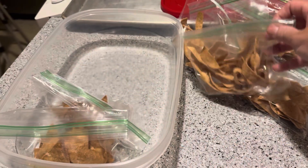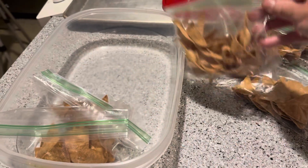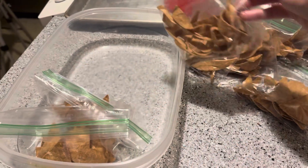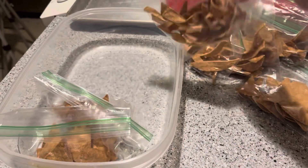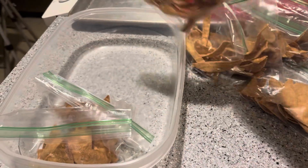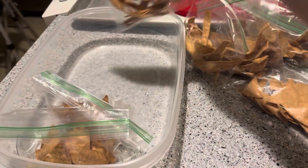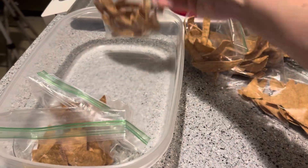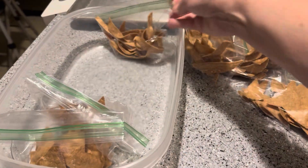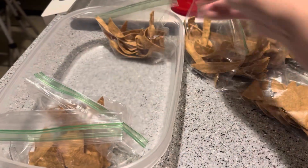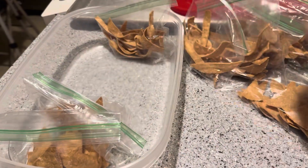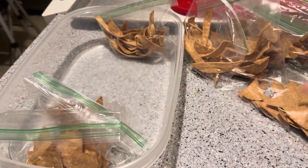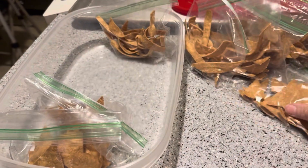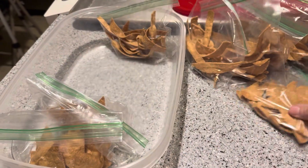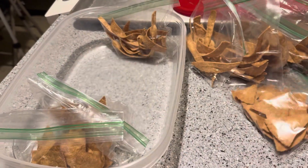description.